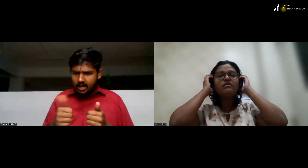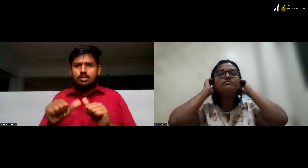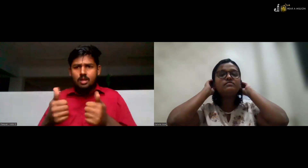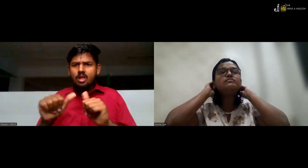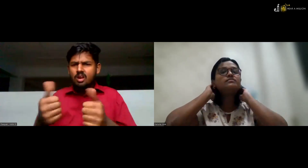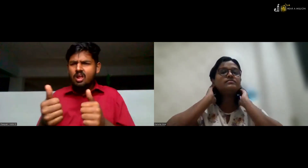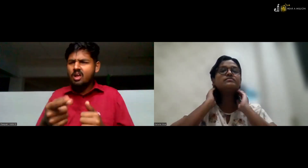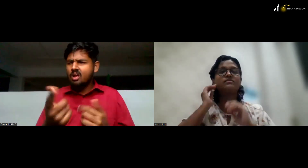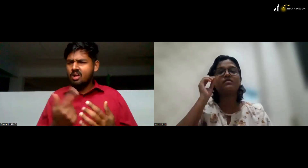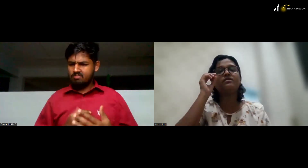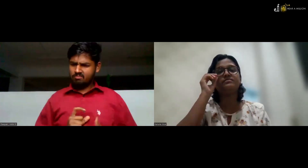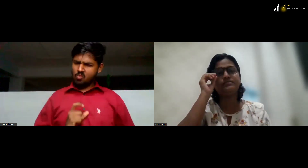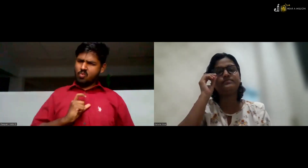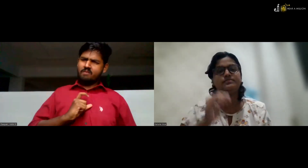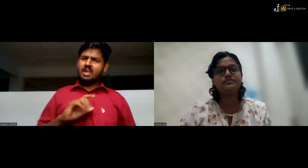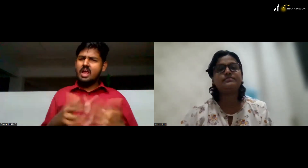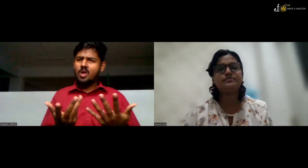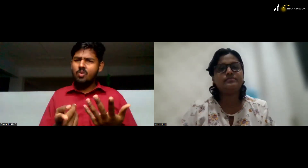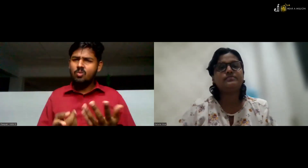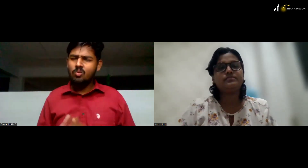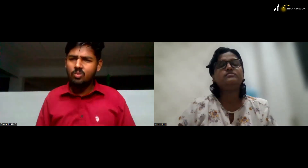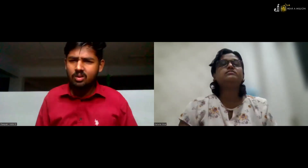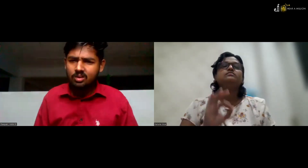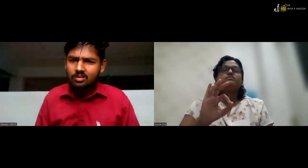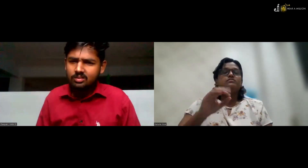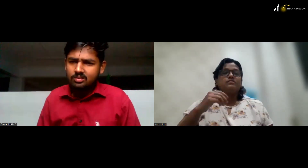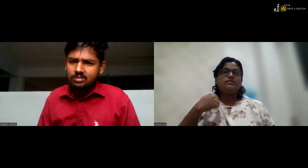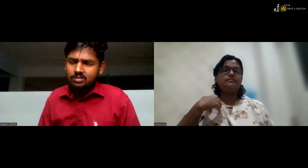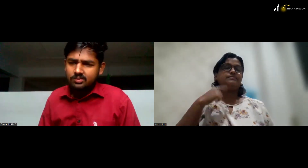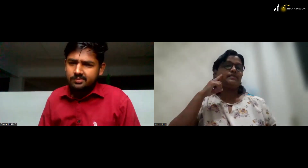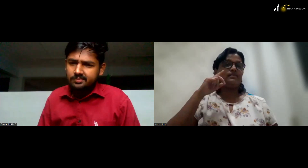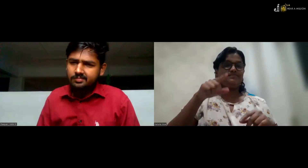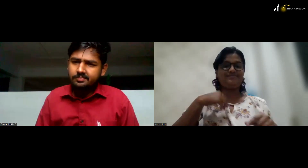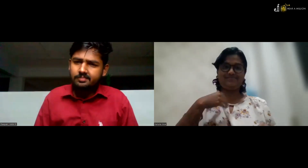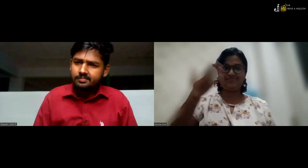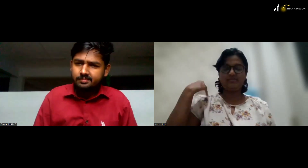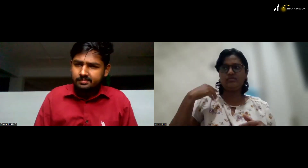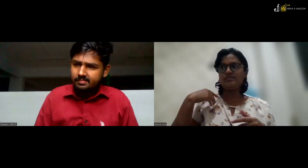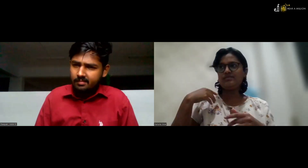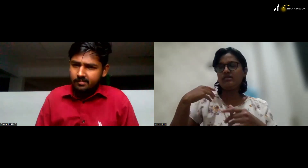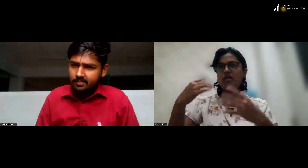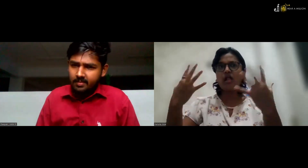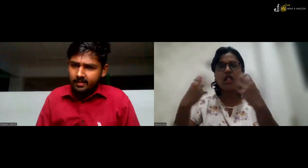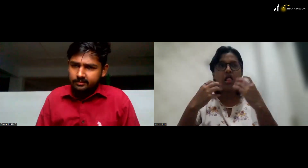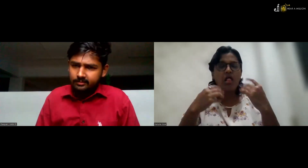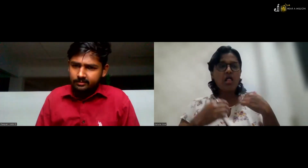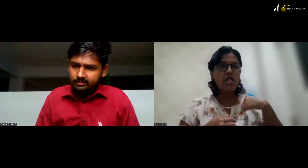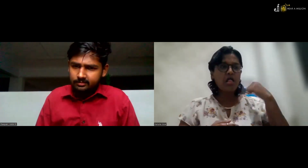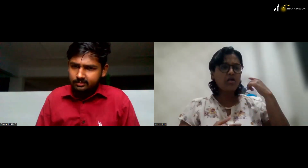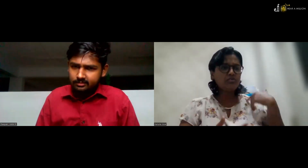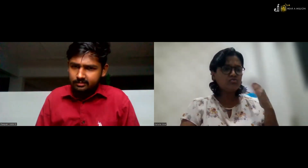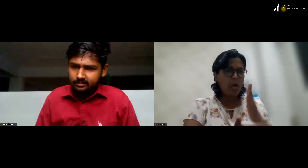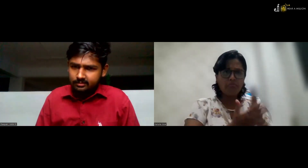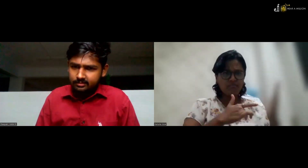have experienced something, so they think that later on they would not like to go. So, but how you could be